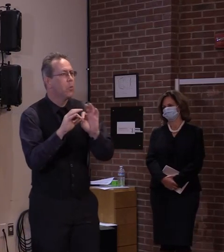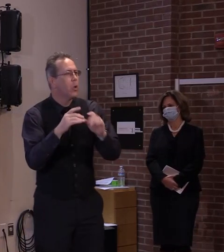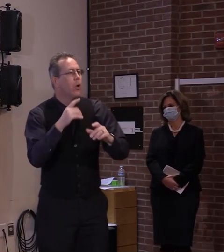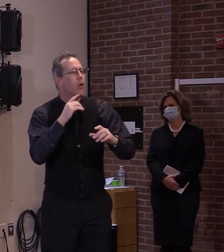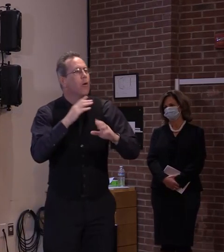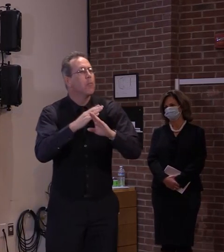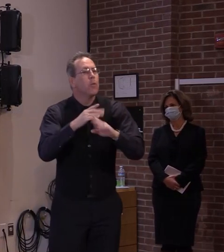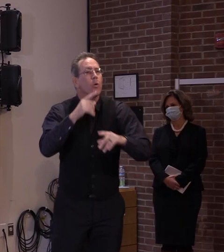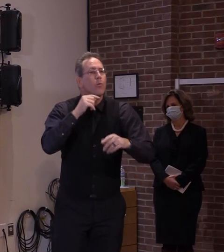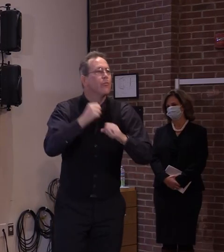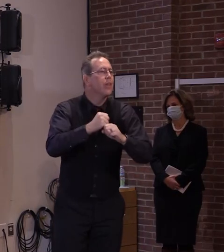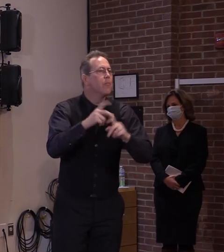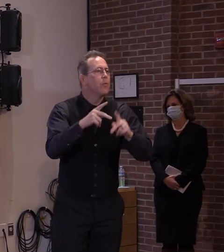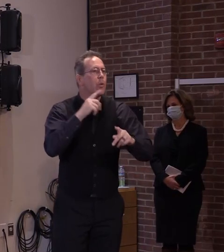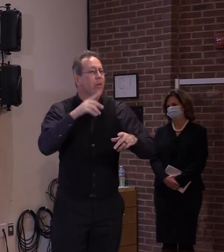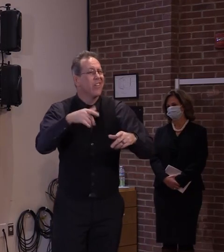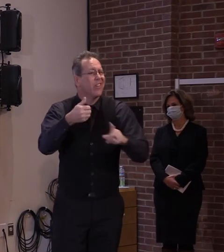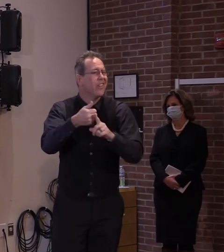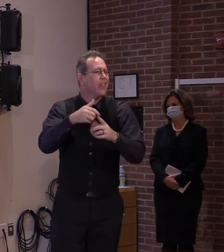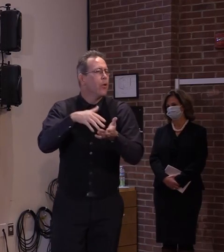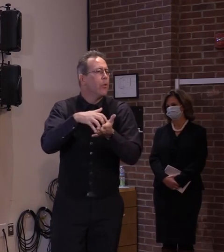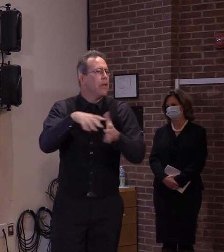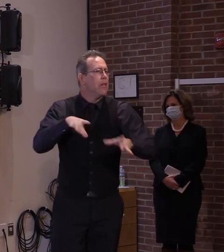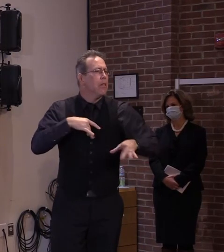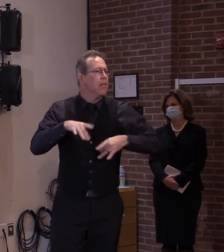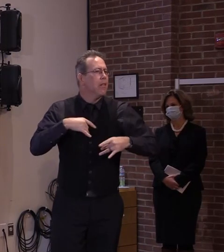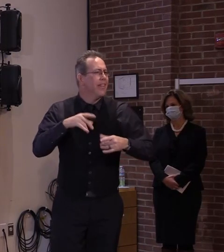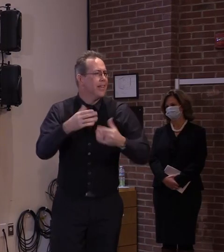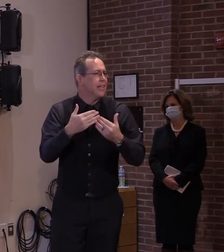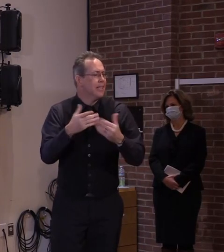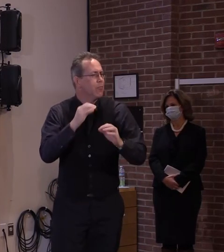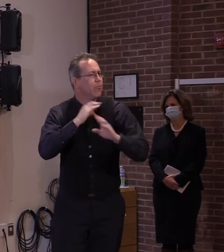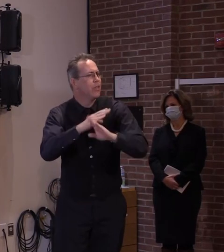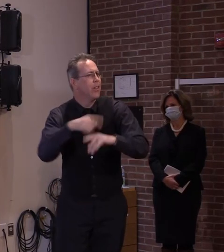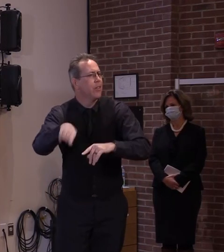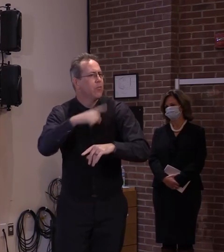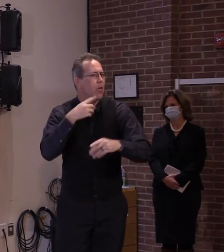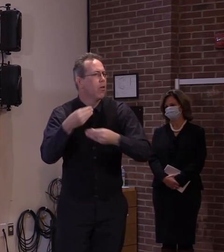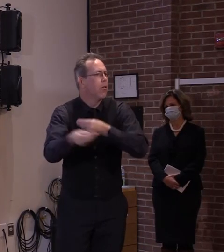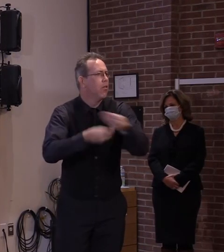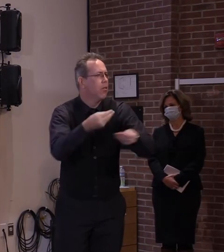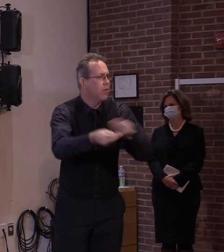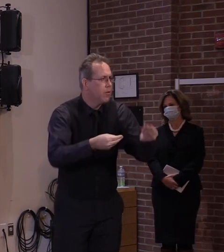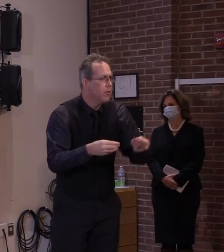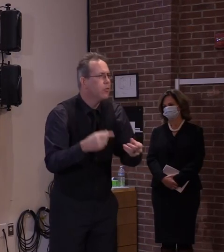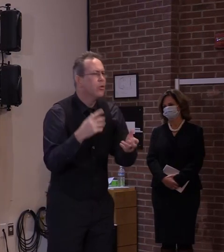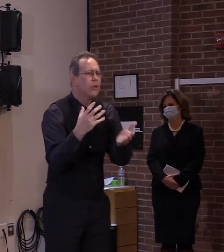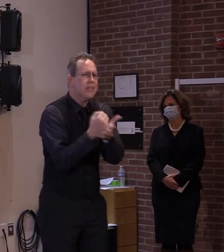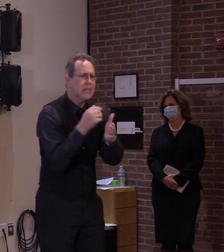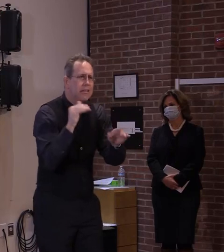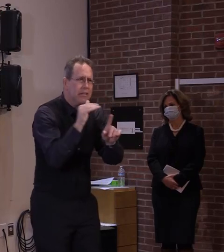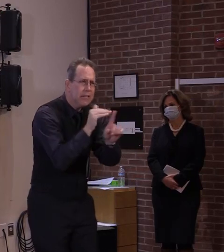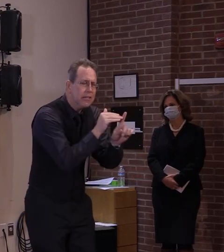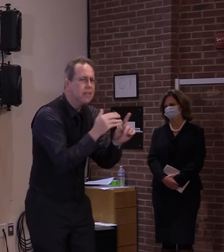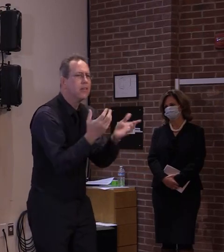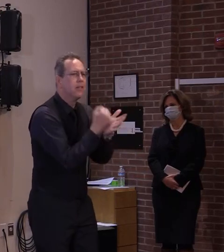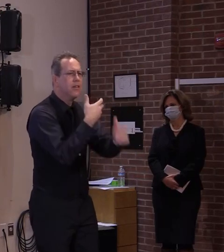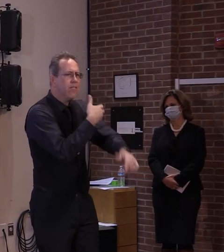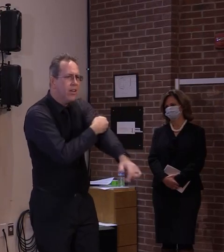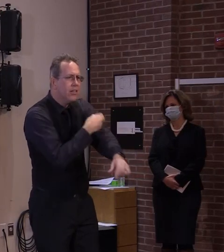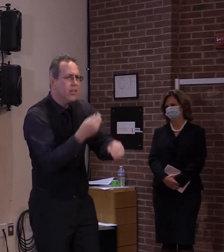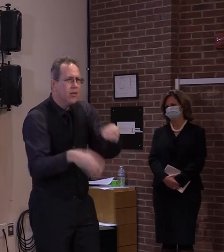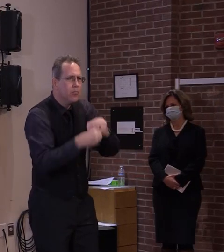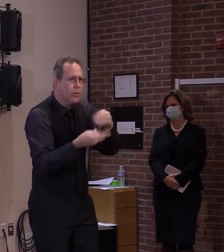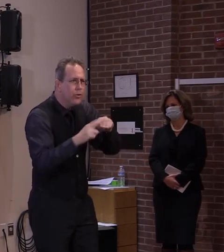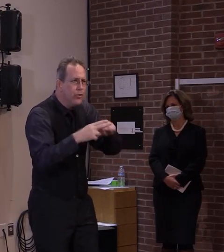protect ourselves by getting vaccinated, getting boosted, wearing masks, and doing everything that we can over the holiday season to keep our cases as